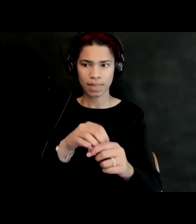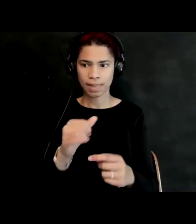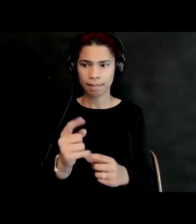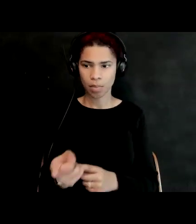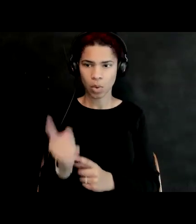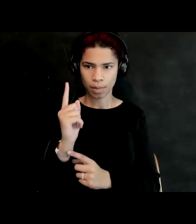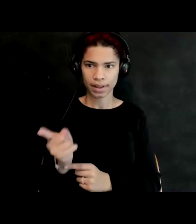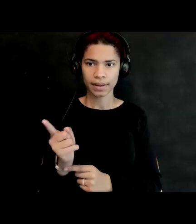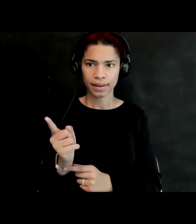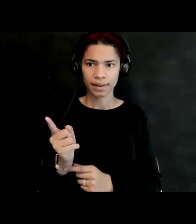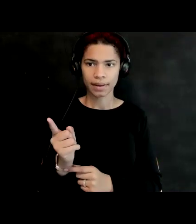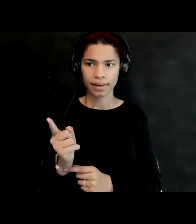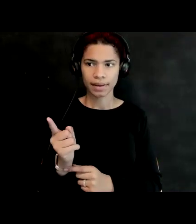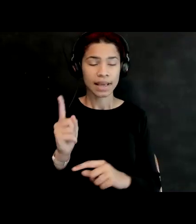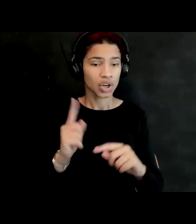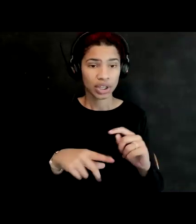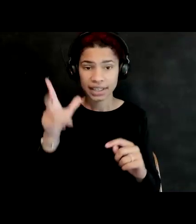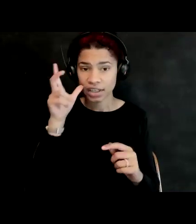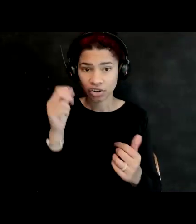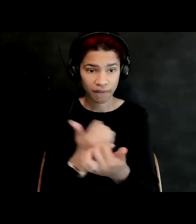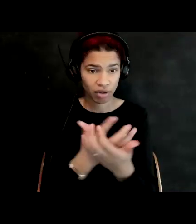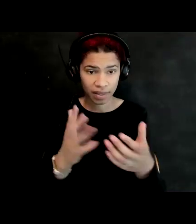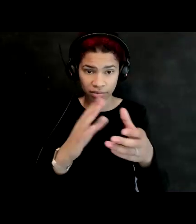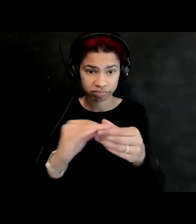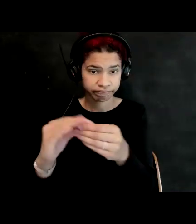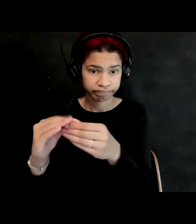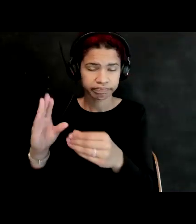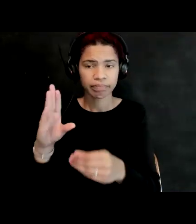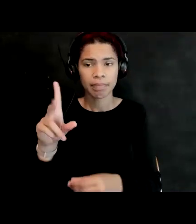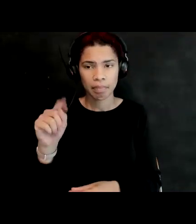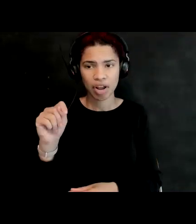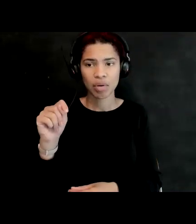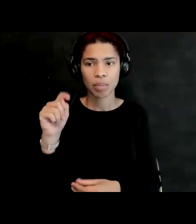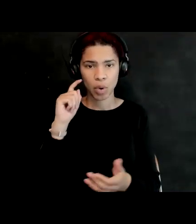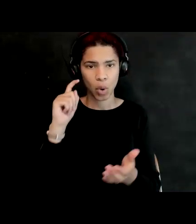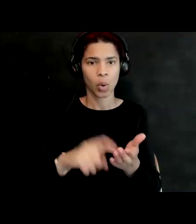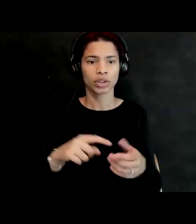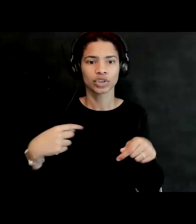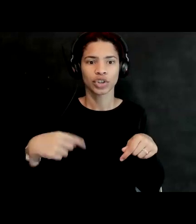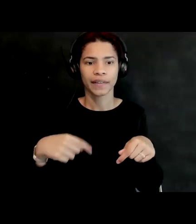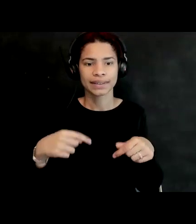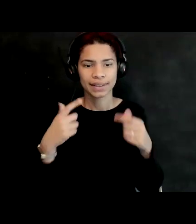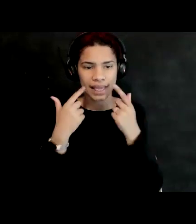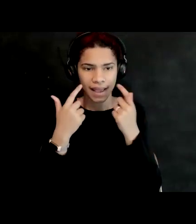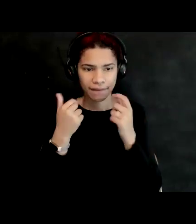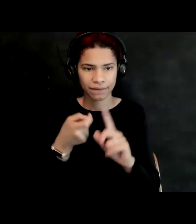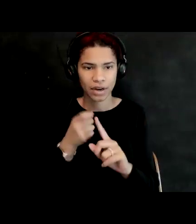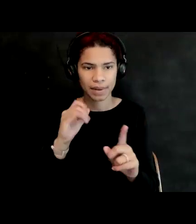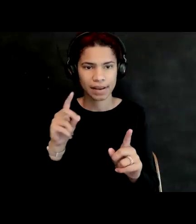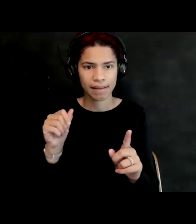and couldn't hear everything that was said, but did hear the nervous laugh from Ida